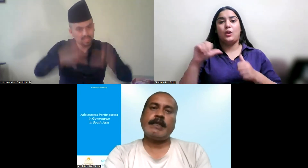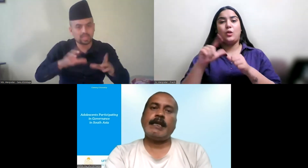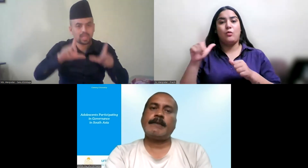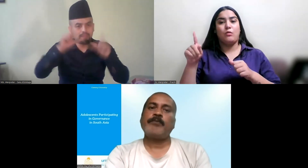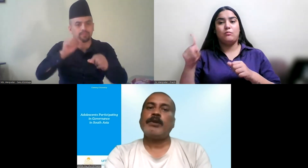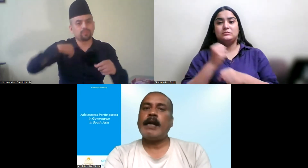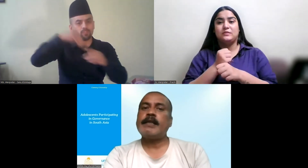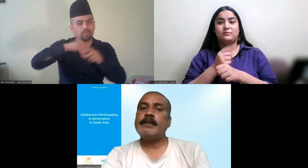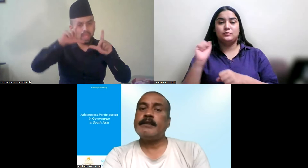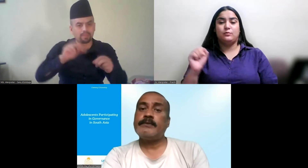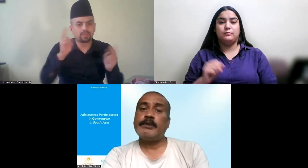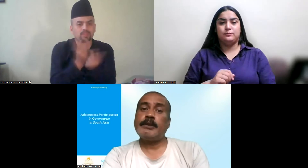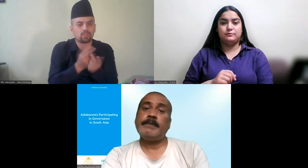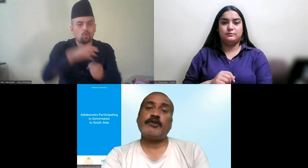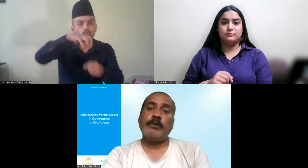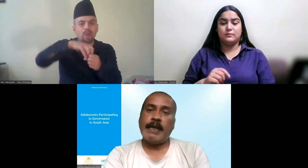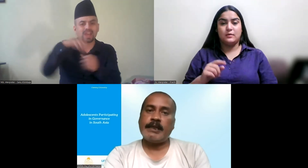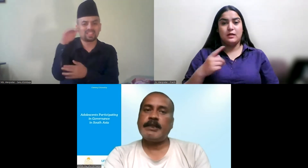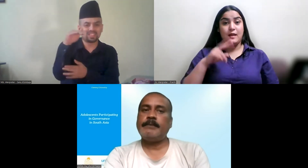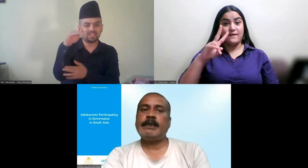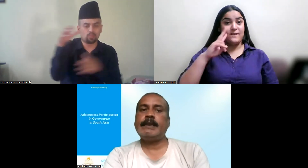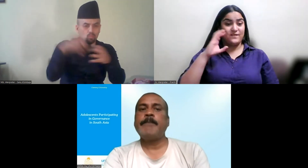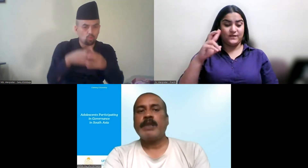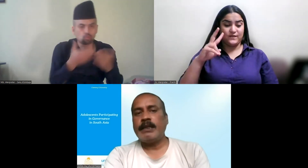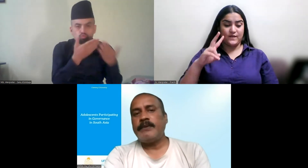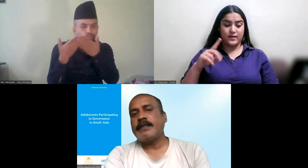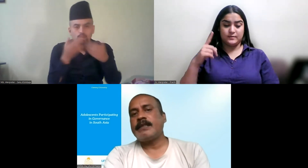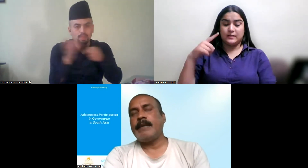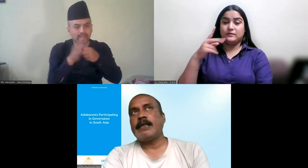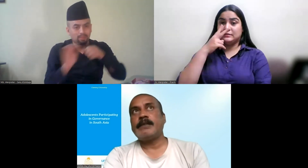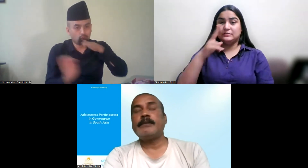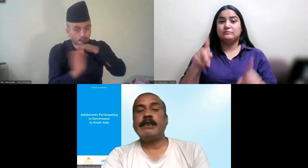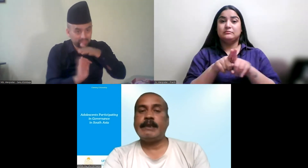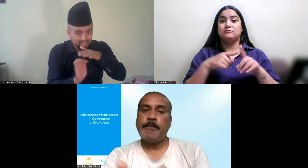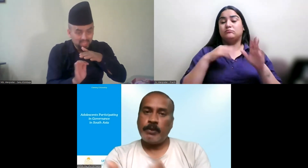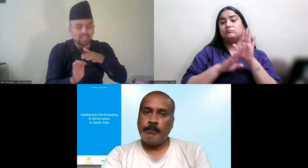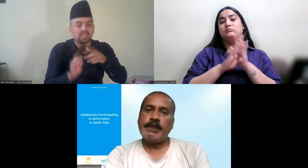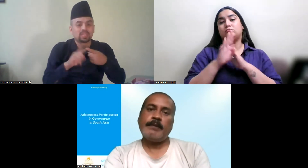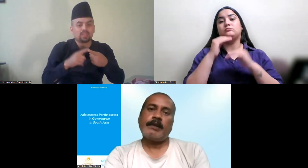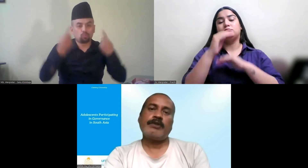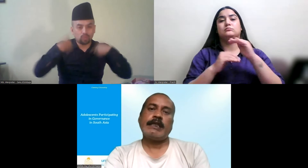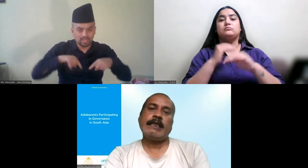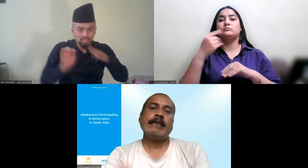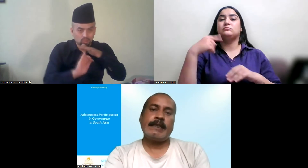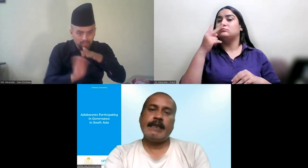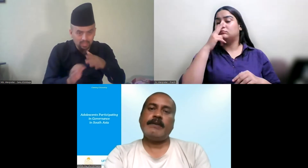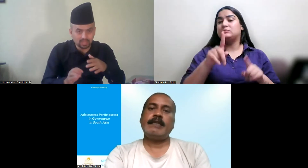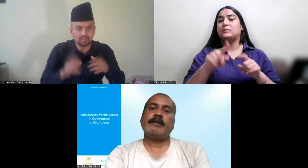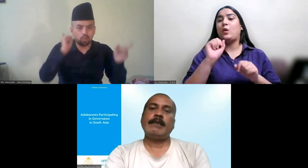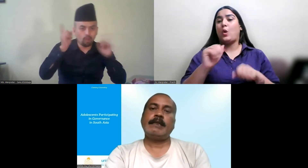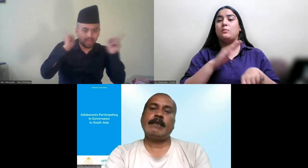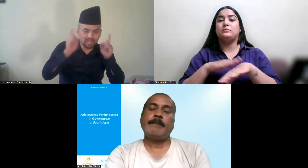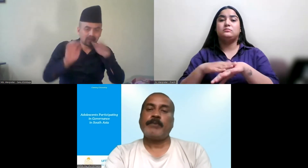such as Ward Citizen Forum, School Management Committee, Health Facility Management Committee, Municipal Council,